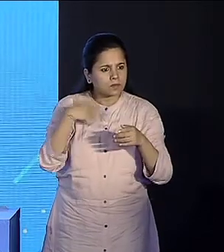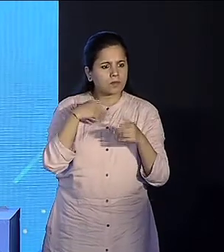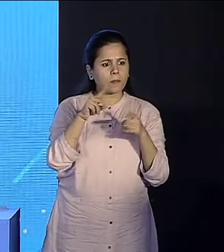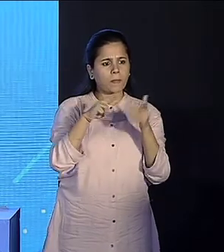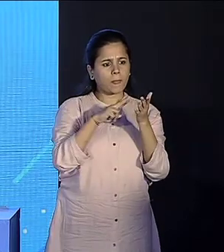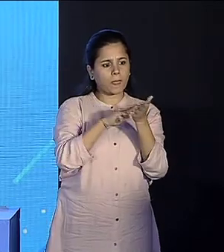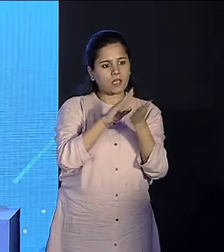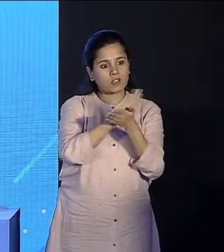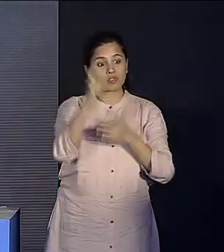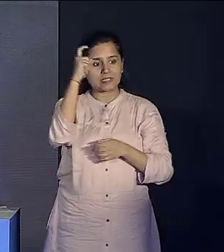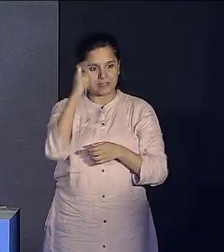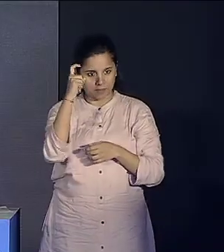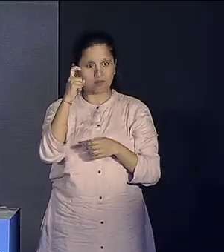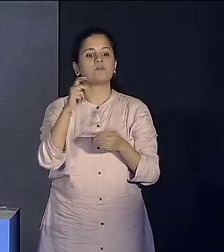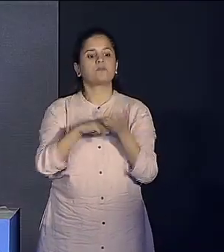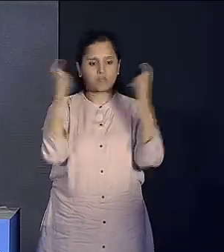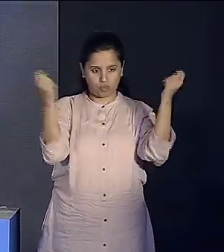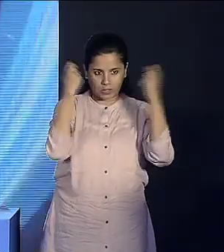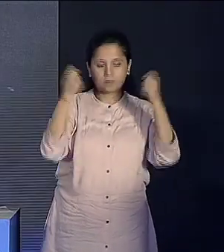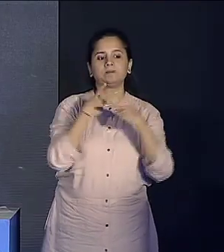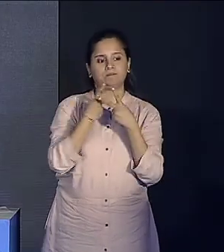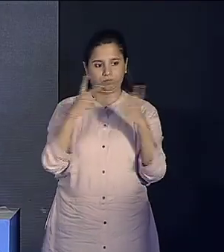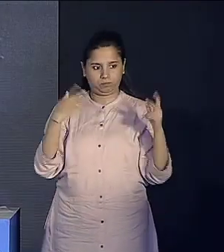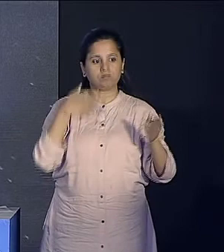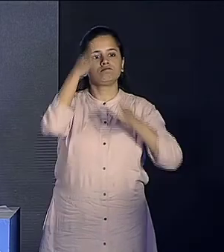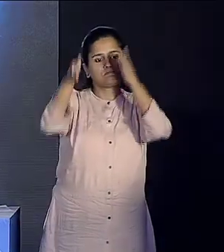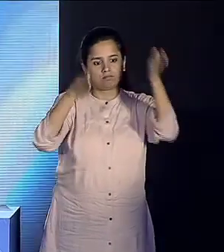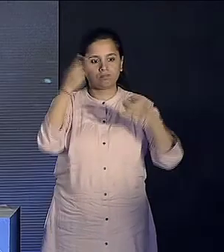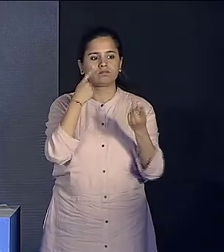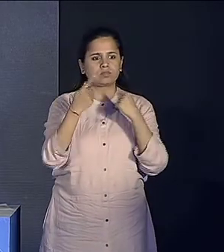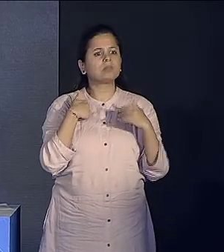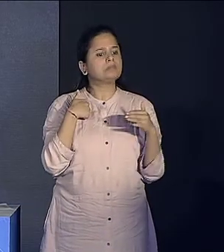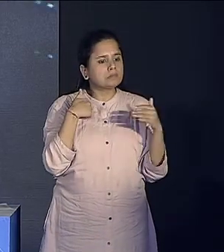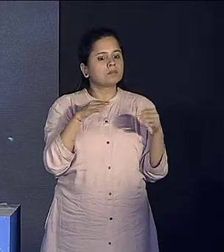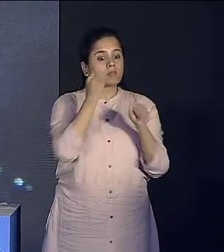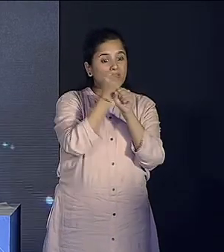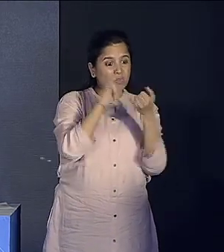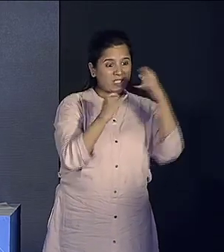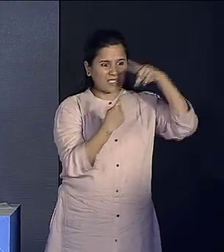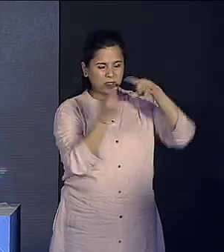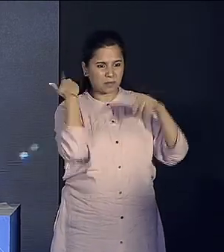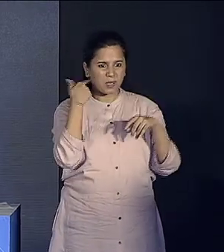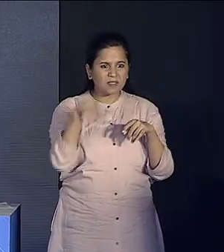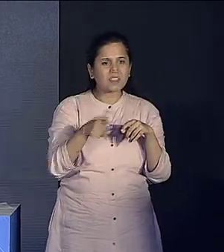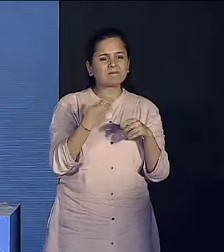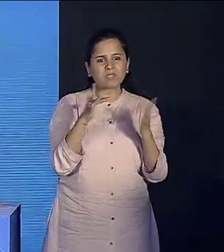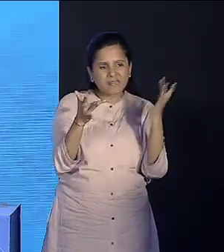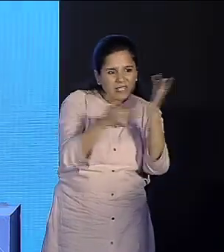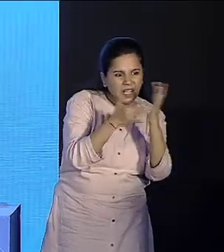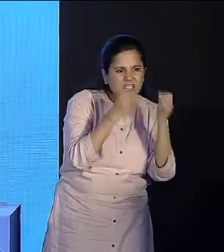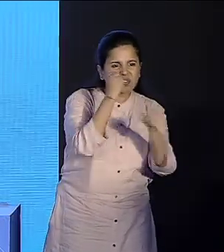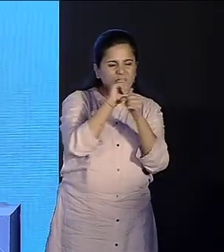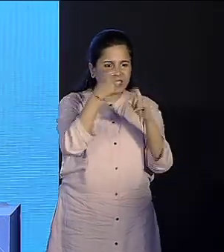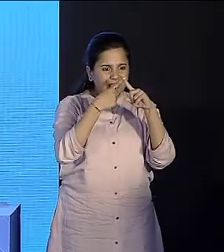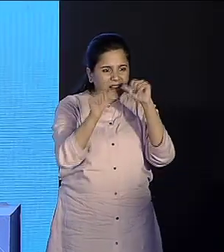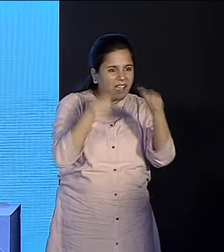Festival, and the Serendipity Arts Festival. We have been battling against the GST imposition on assistive devices. We are